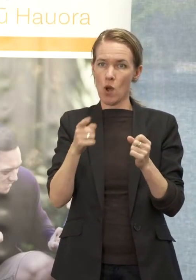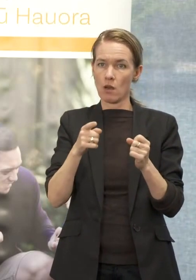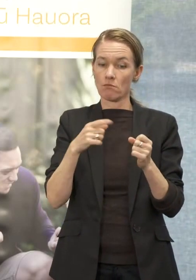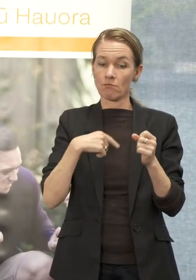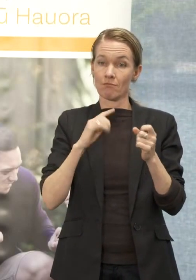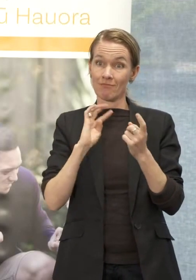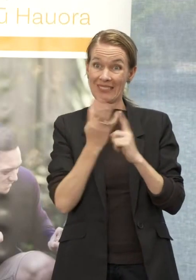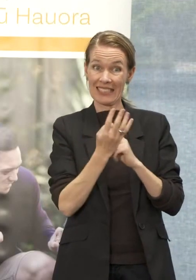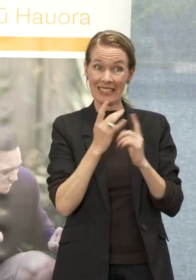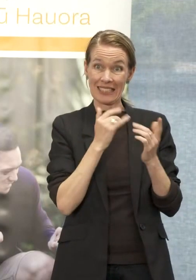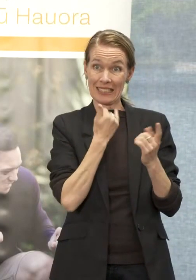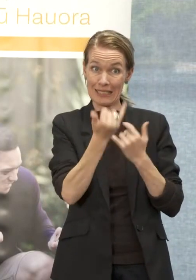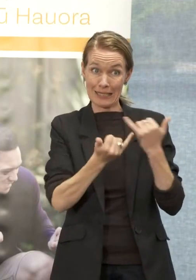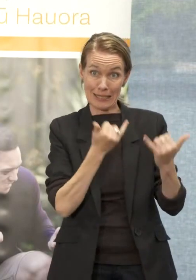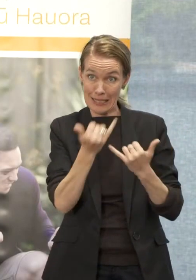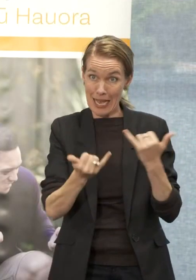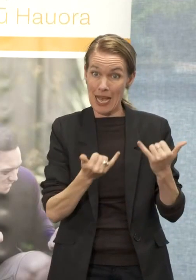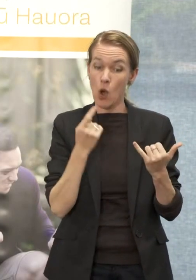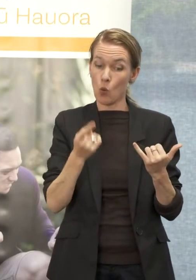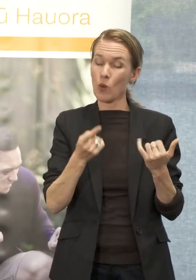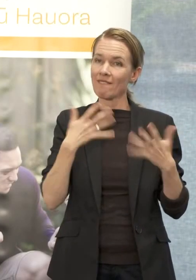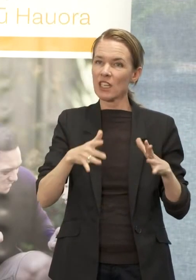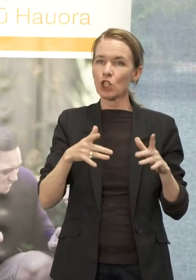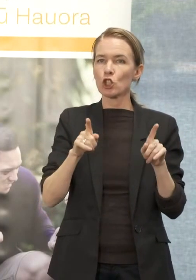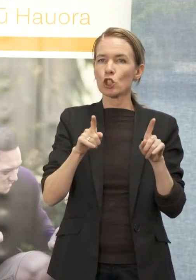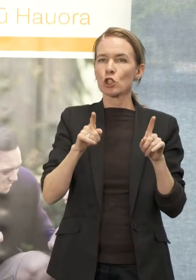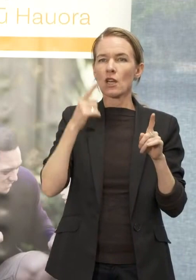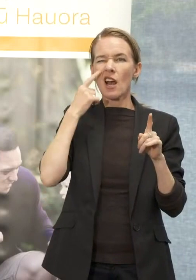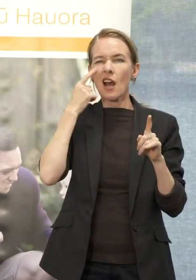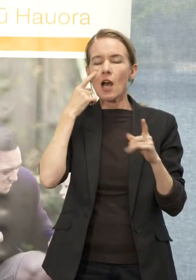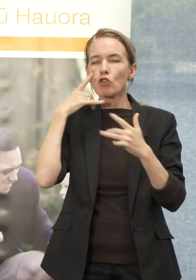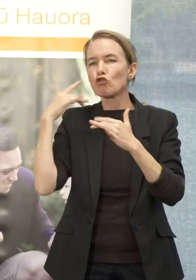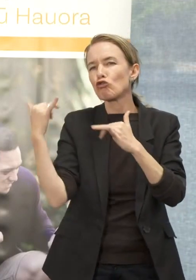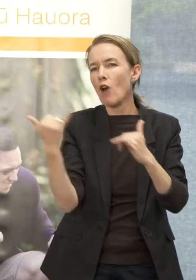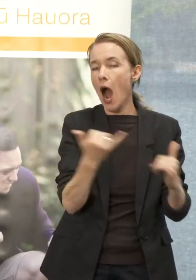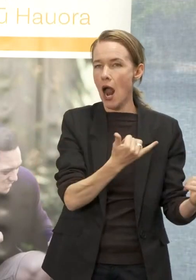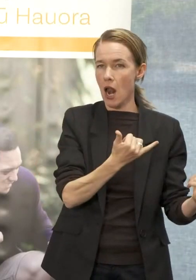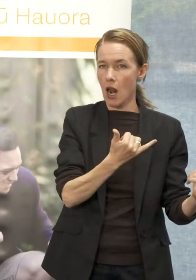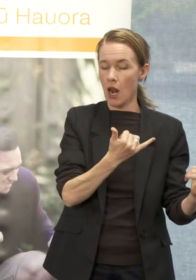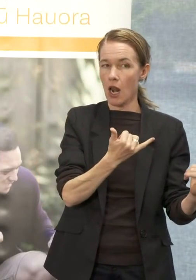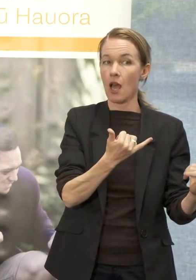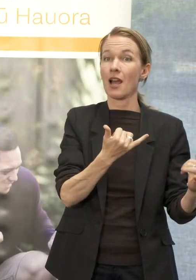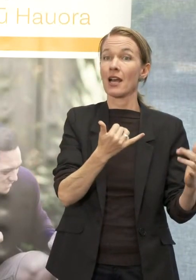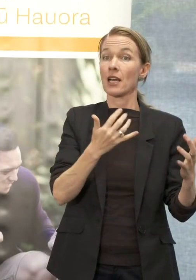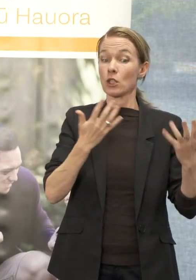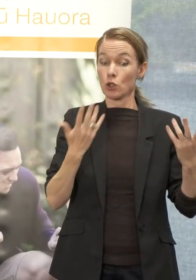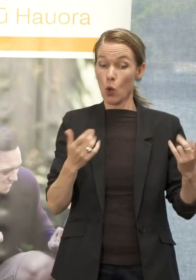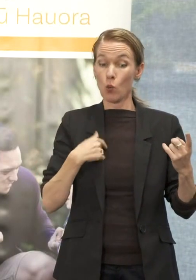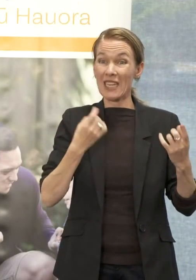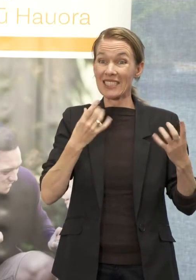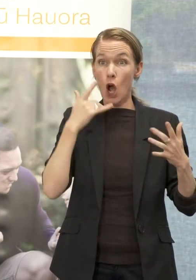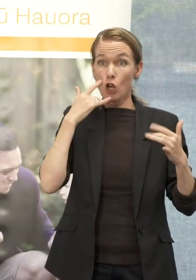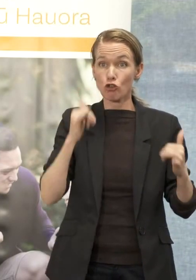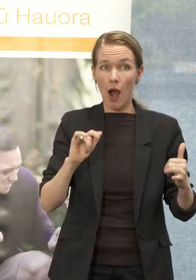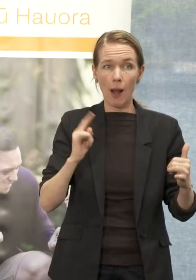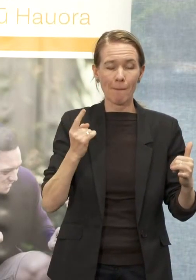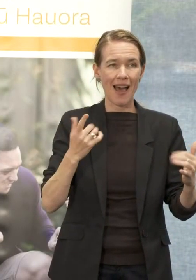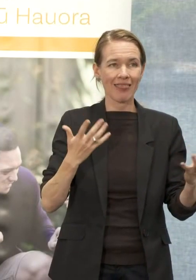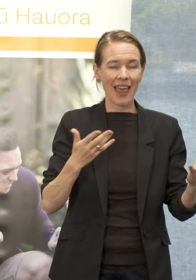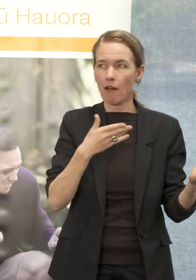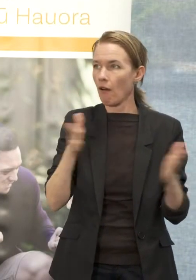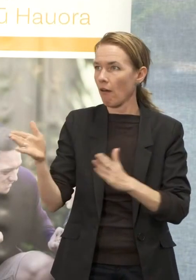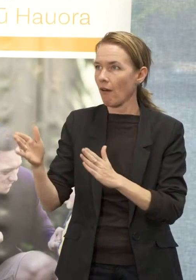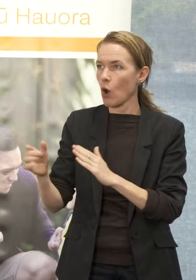then sadly didn't need to do an artificial stress test. We had the Auckland outbreak, which we're